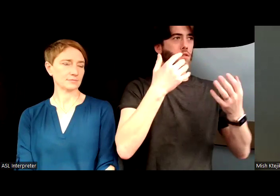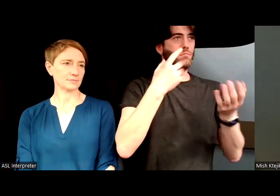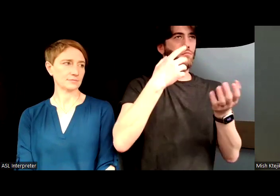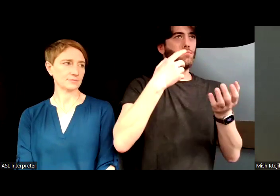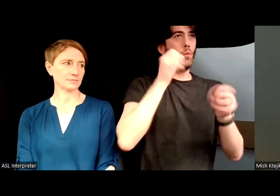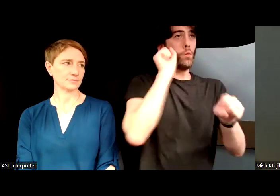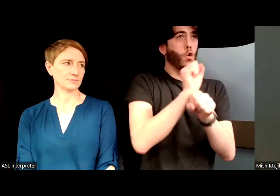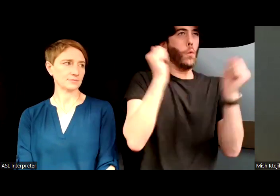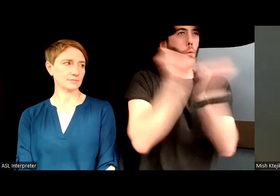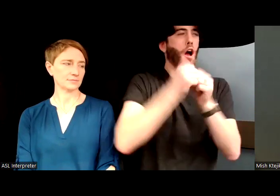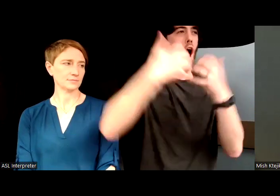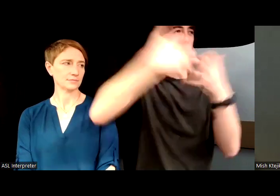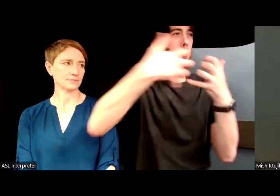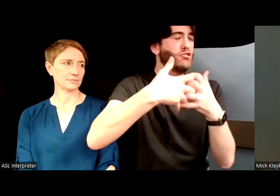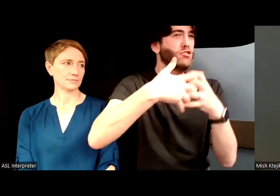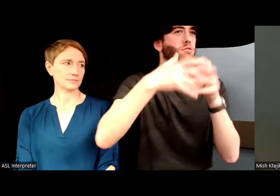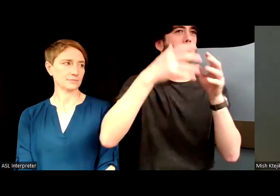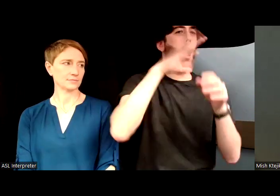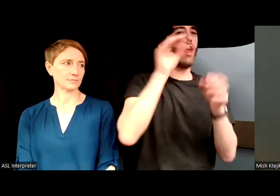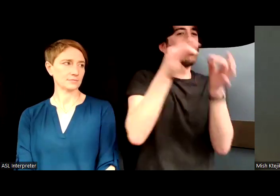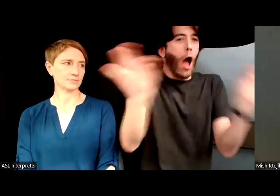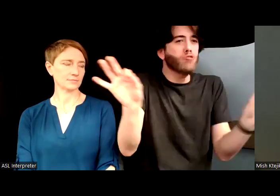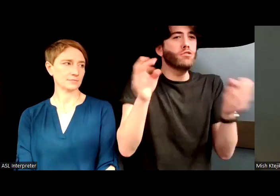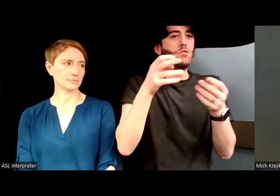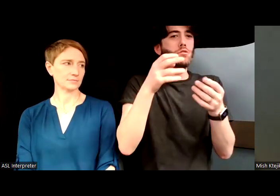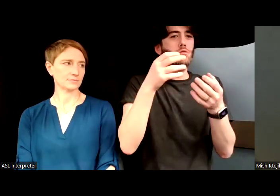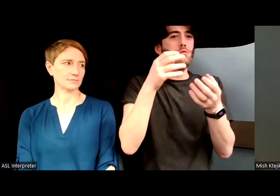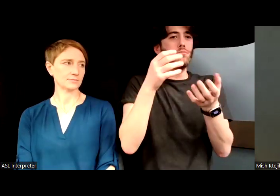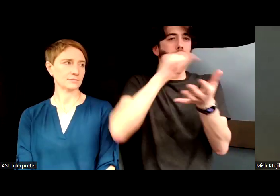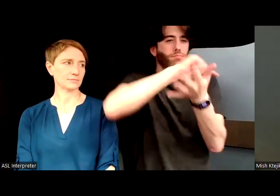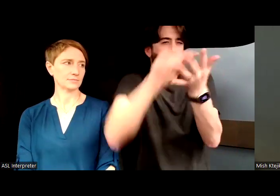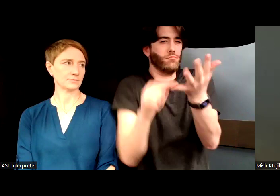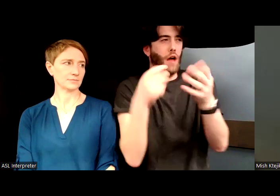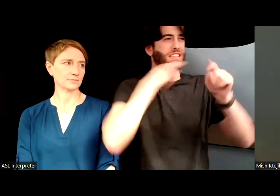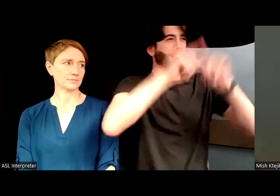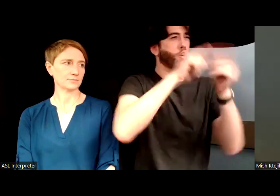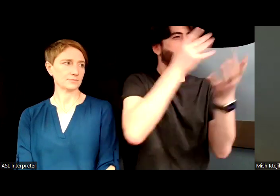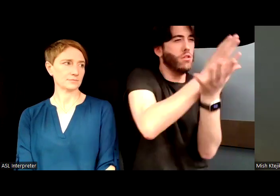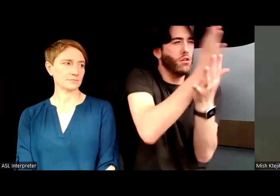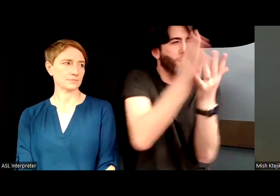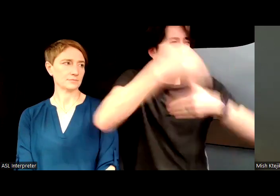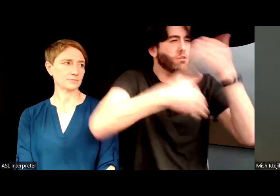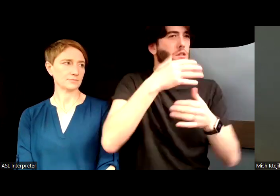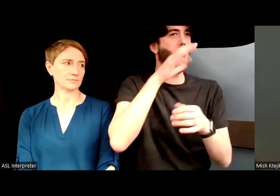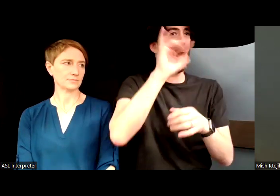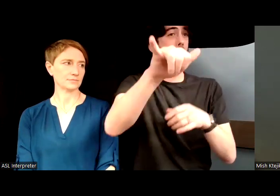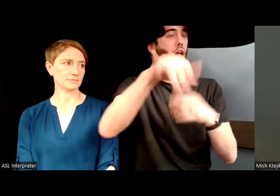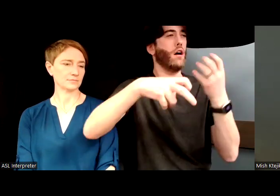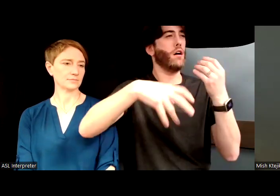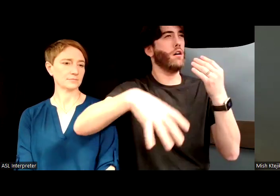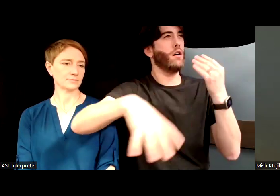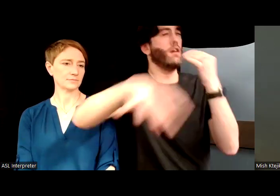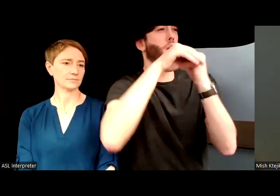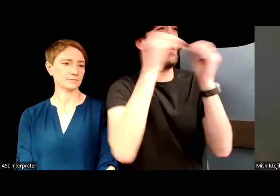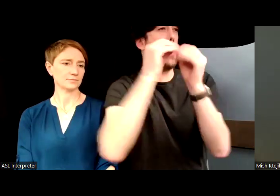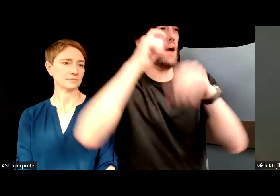really unique situation where we're working with a congregation, we're working with multiple languages, and there's